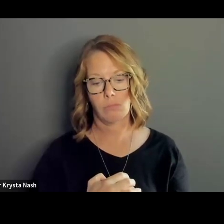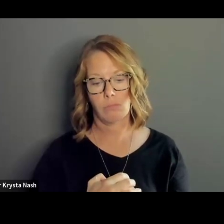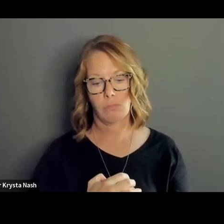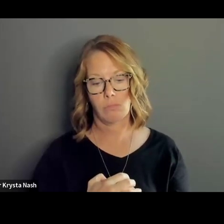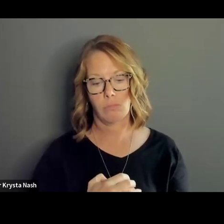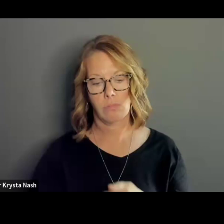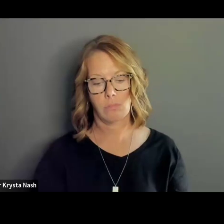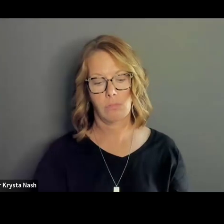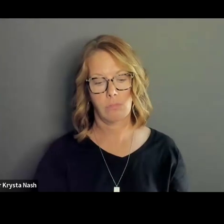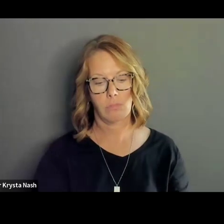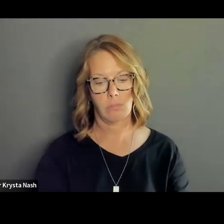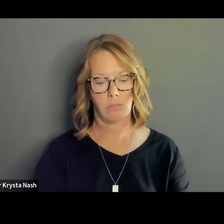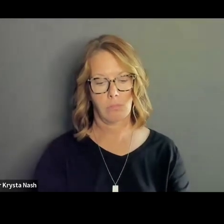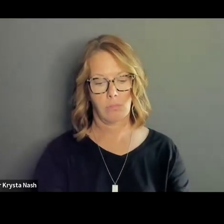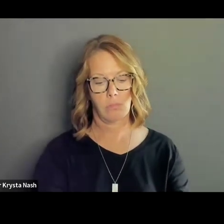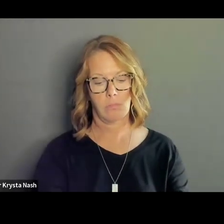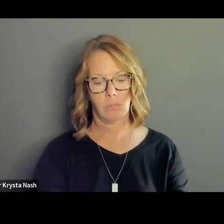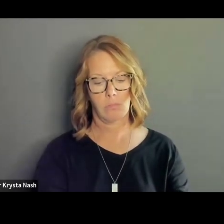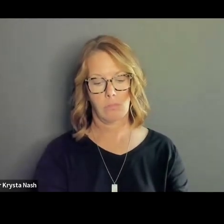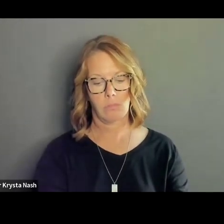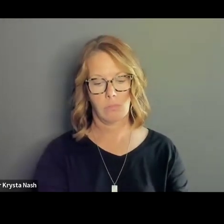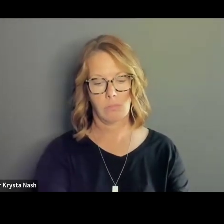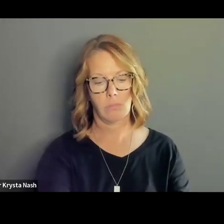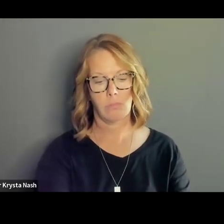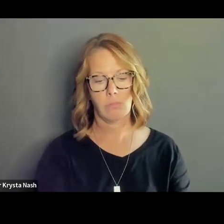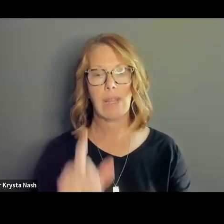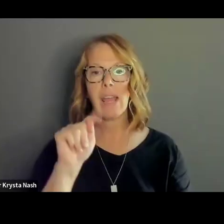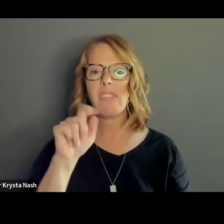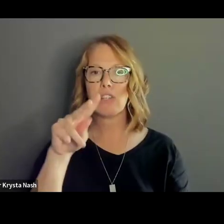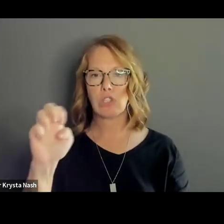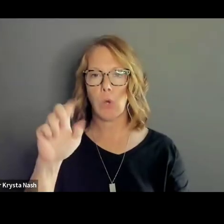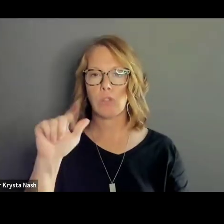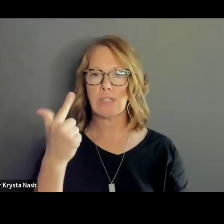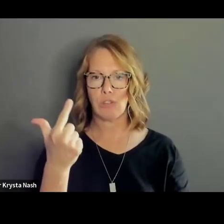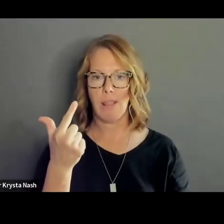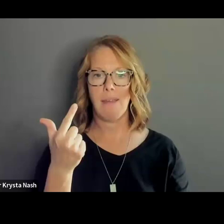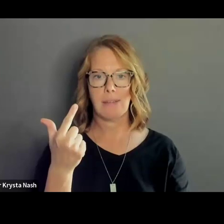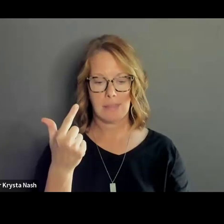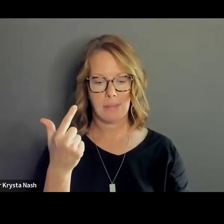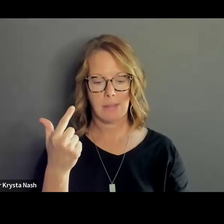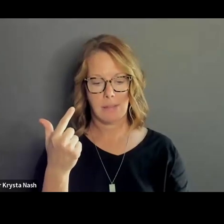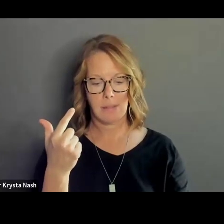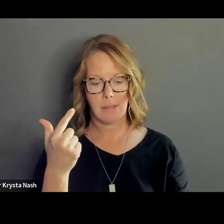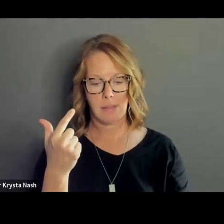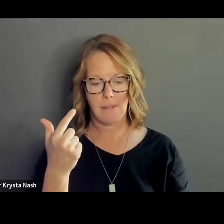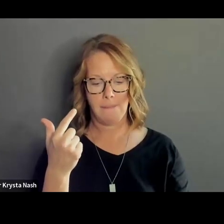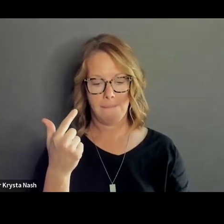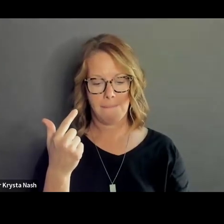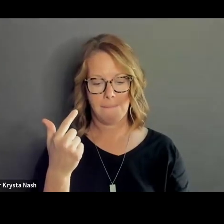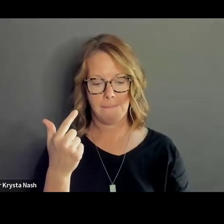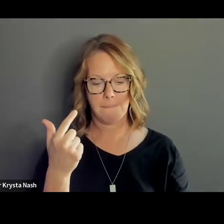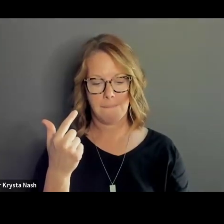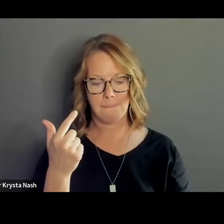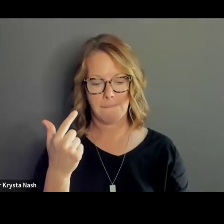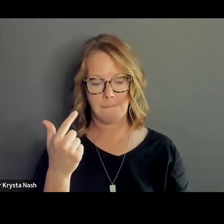there are many different things that you can do if the tone is in your legs. Sometimes people will have like a clonic